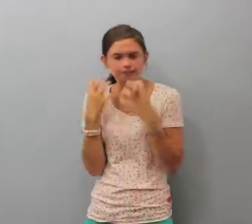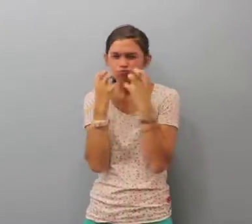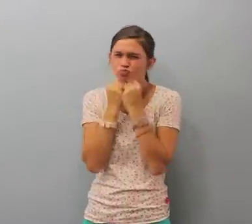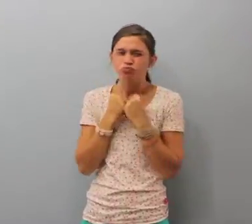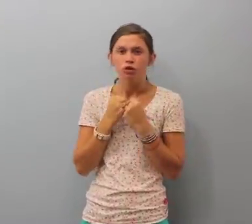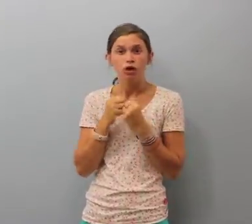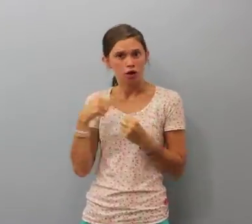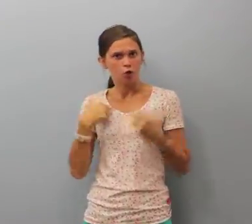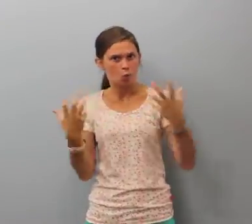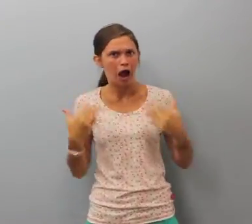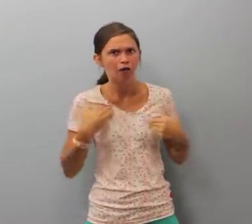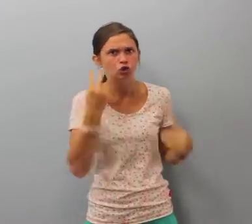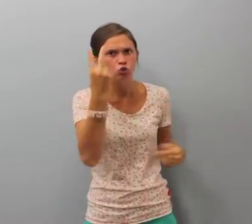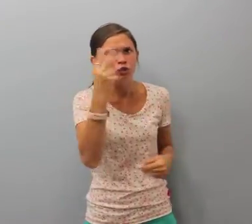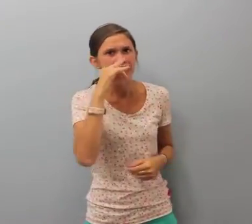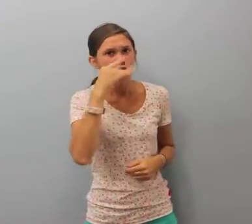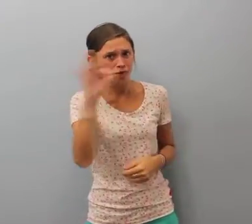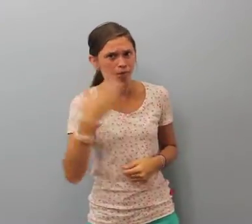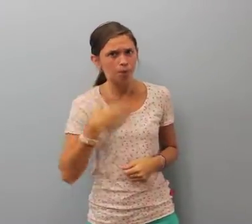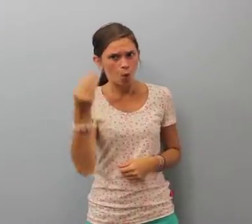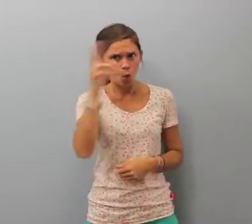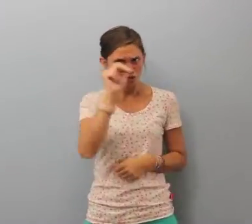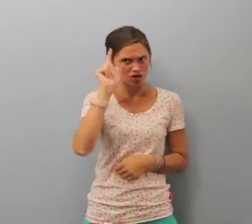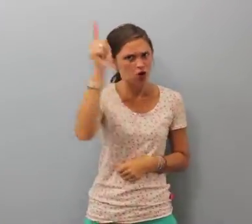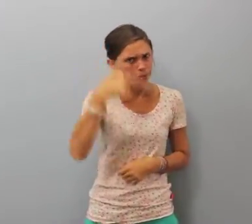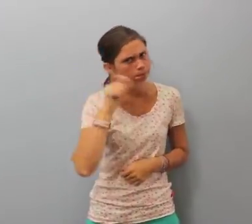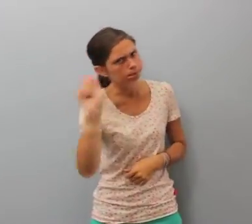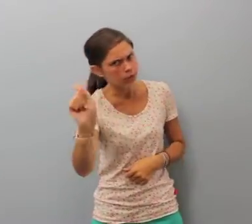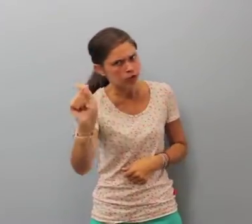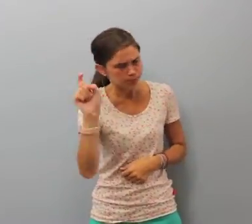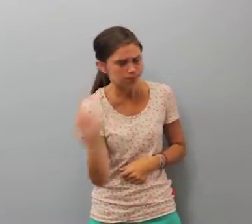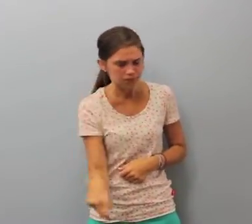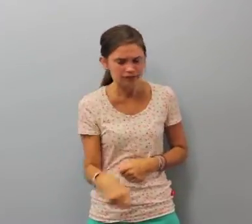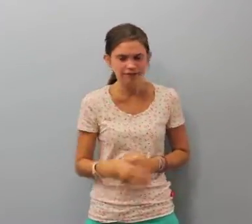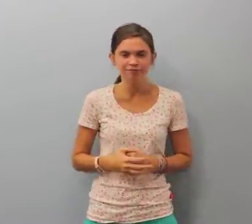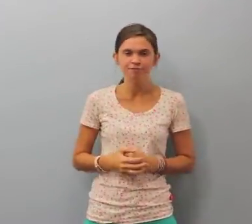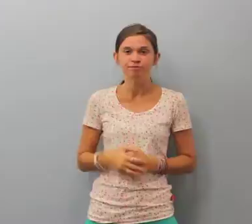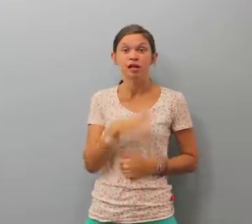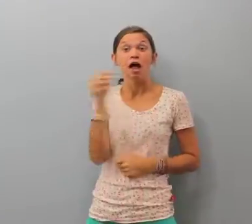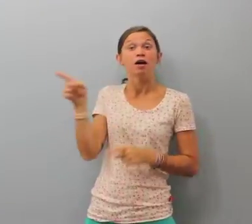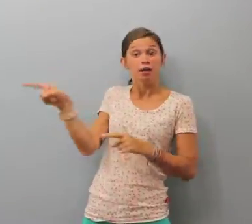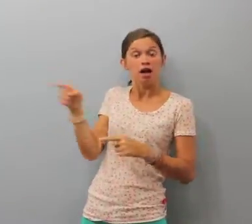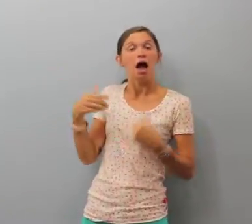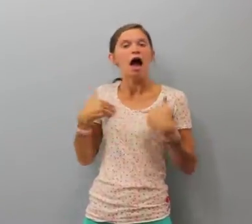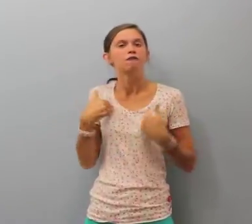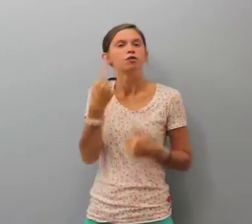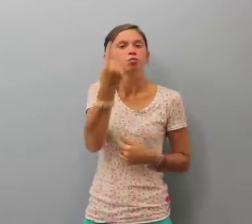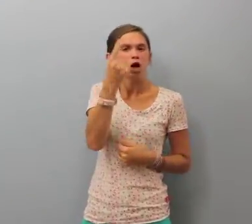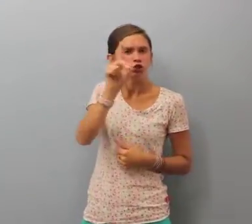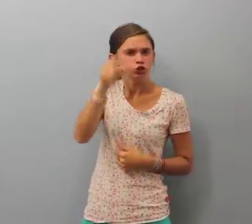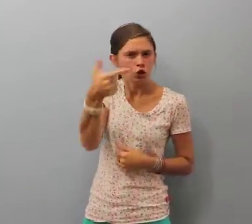family, and she said absolutely. She said, I have 2 nephews, but I'd love to have